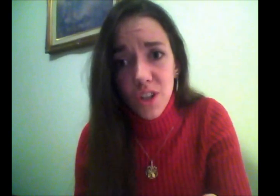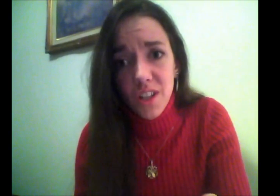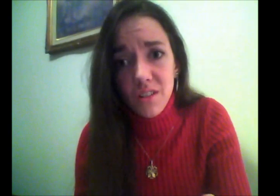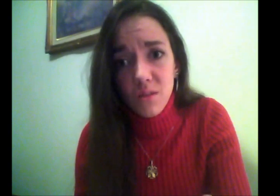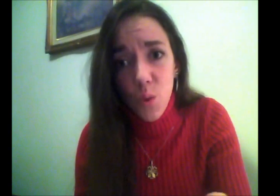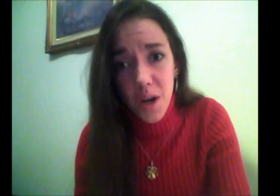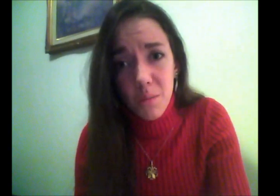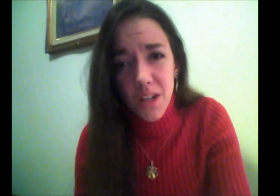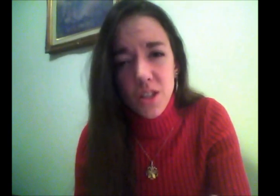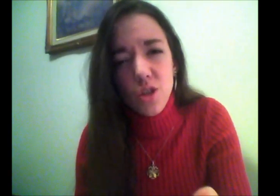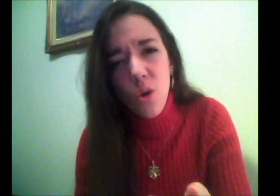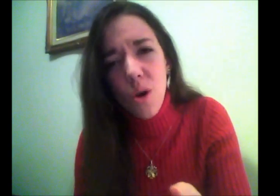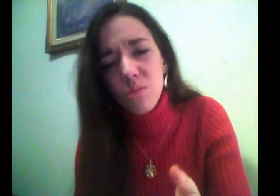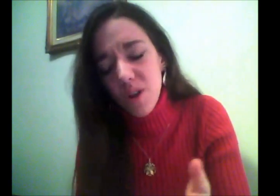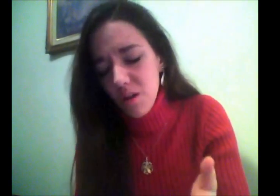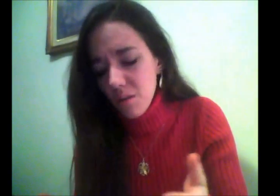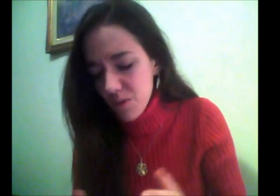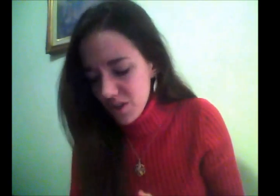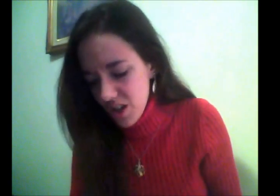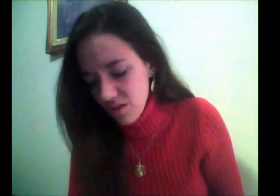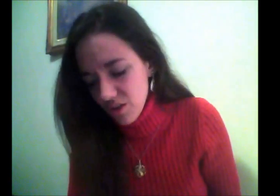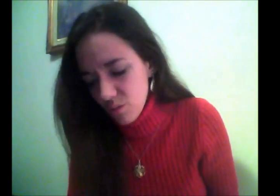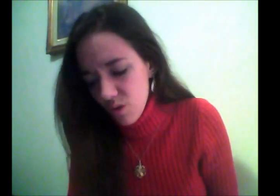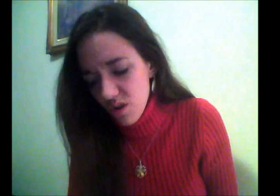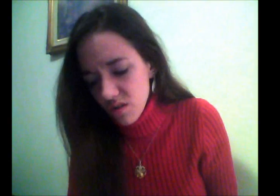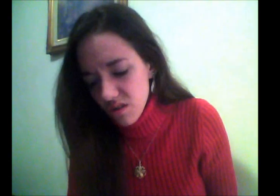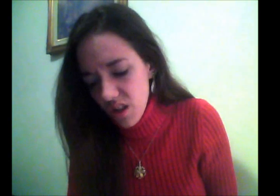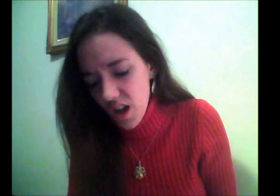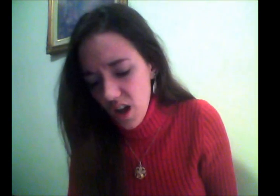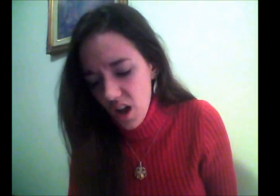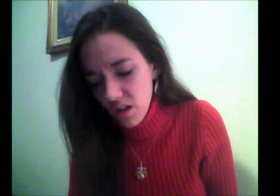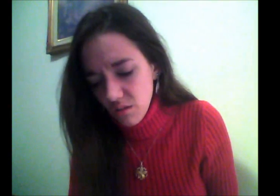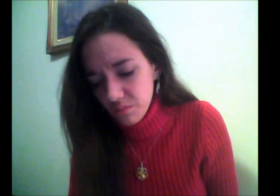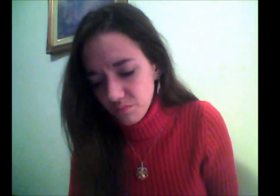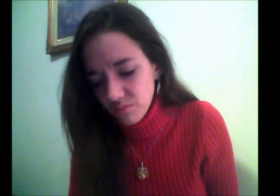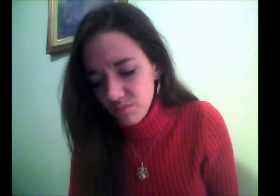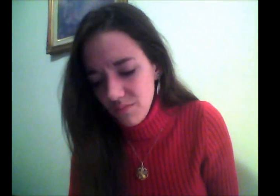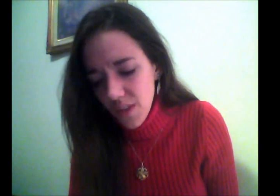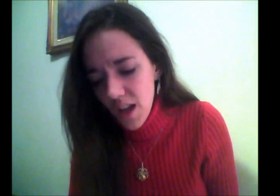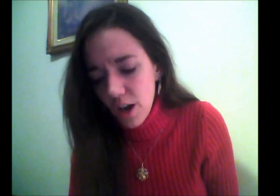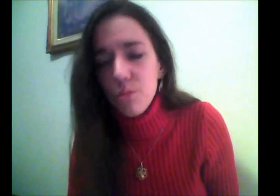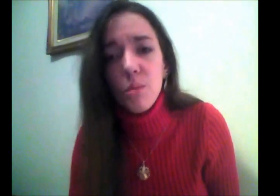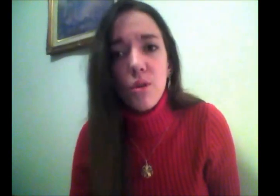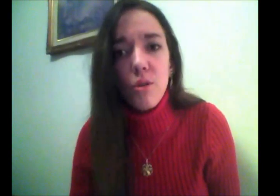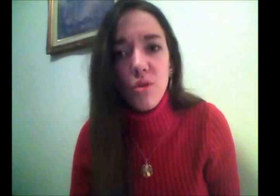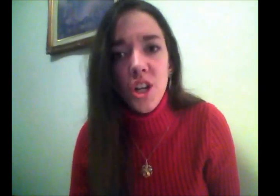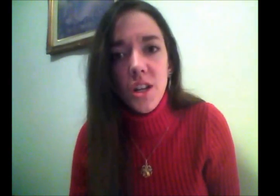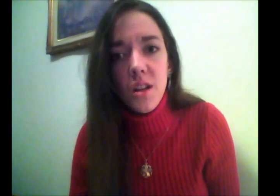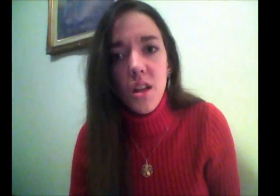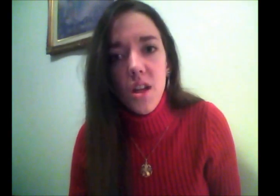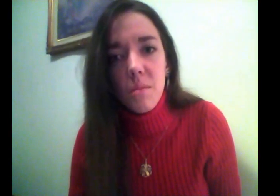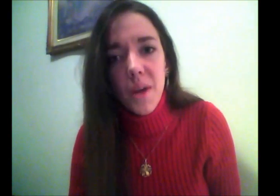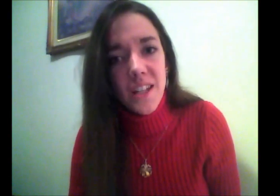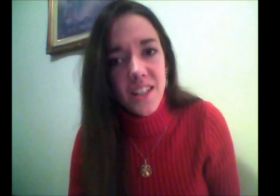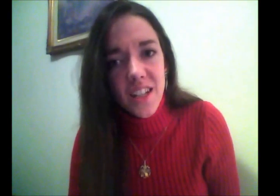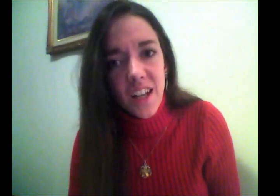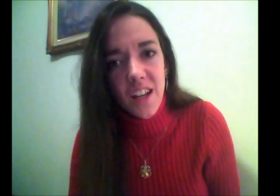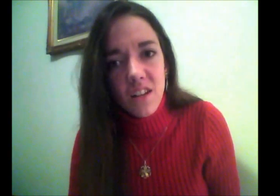interpreted quite a bit. So I put together some words that I remember are pretty mainstay